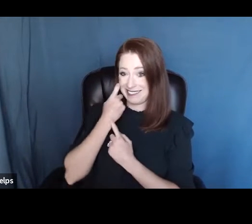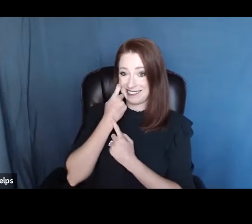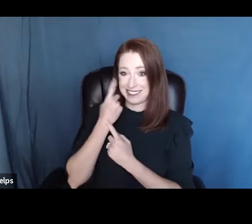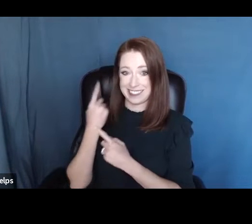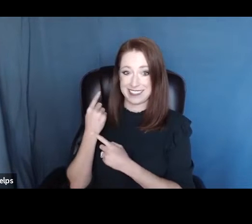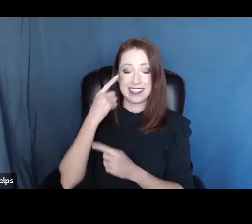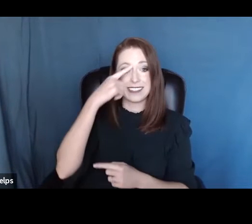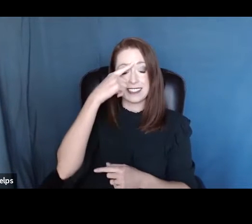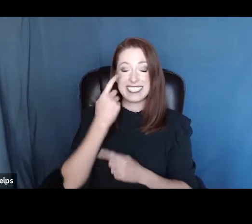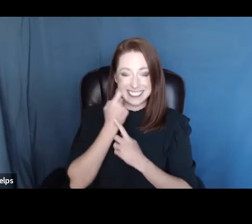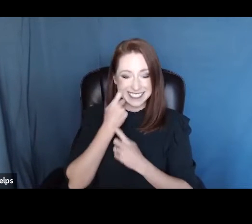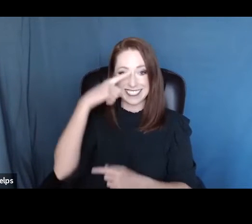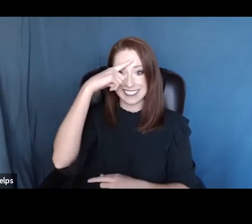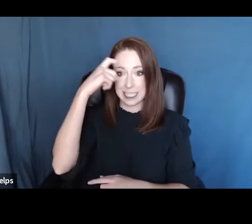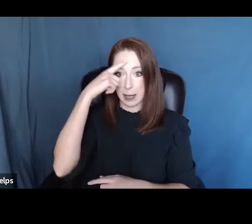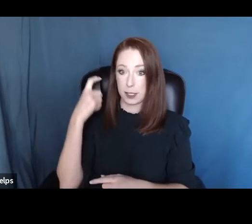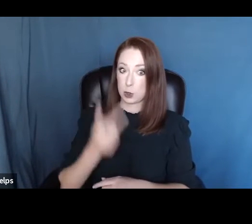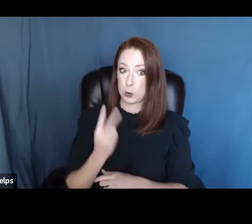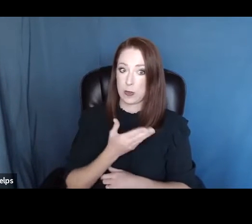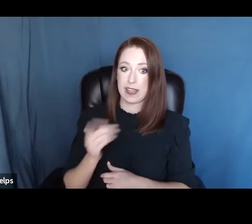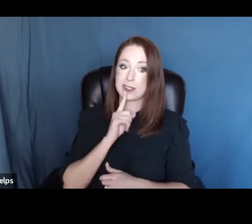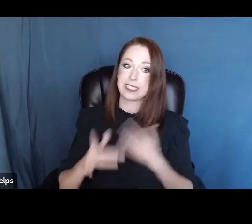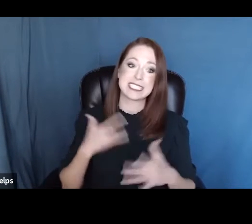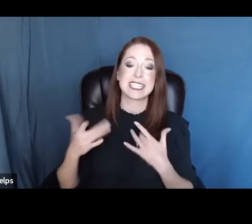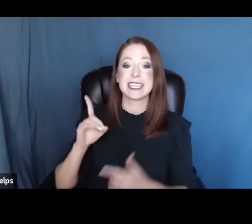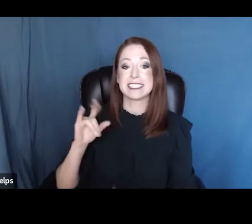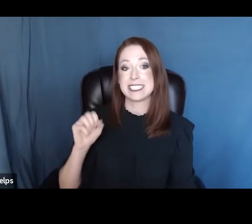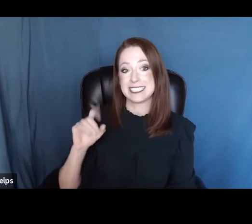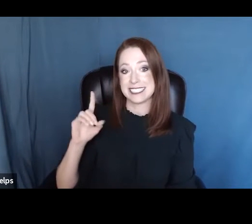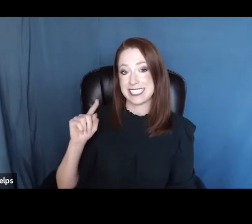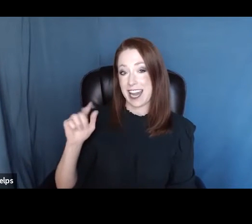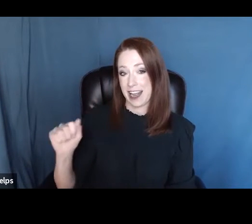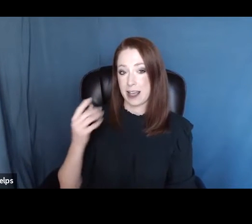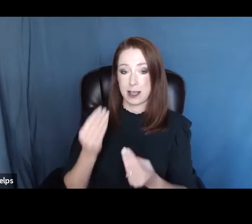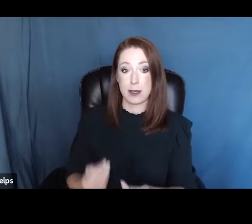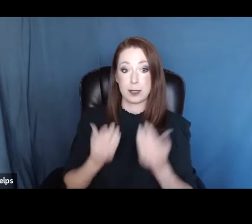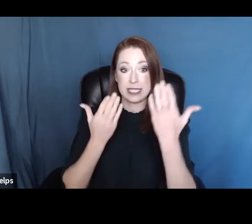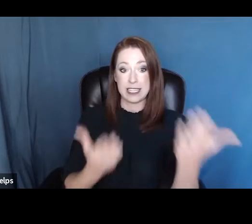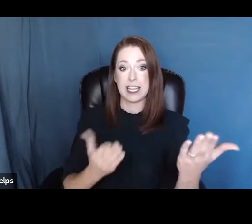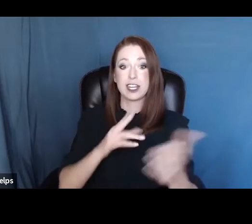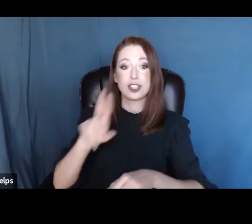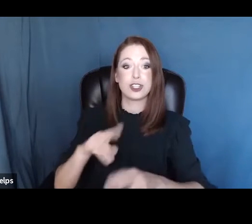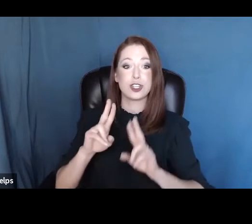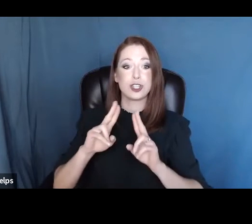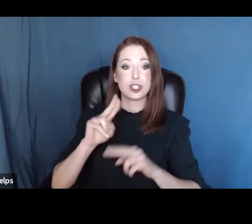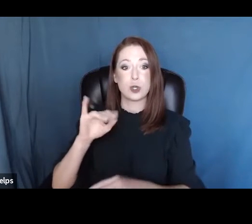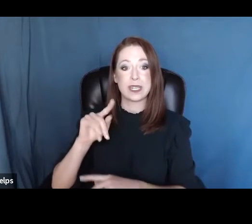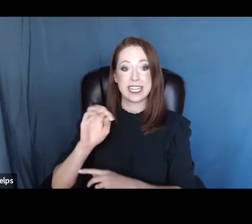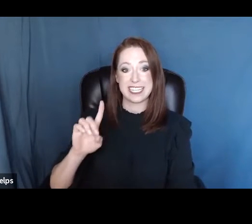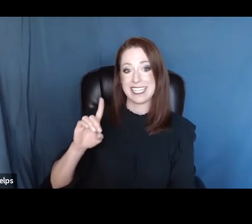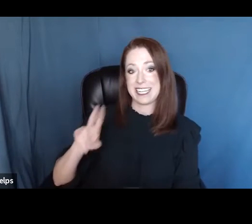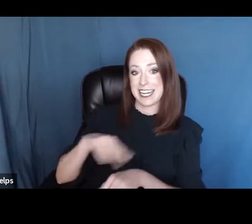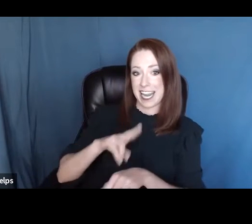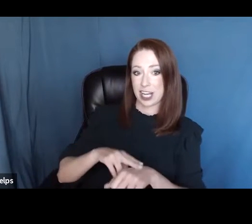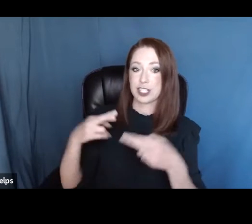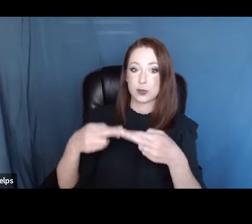super exciting is DisDATA presented at the United Nations Regional Consultation of the Committee on the Rights of Persons